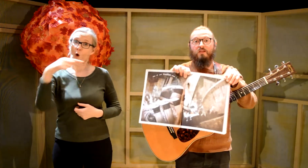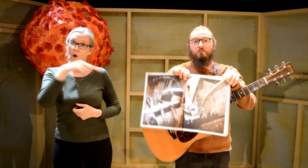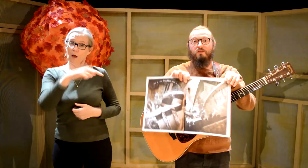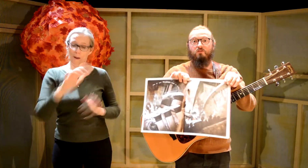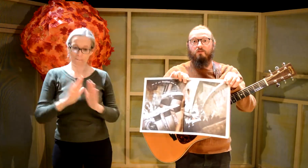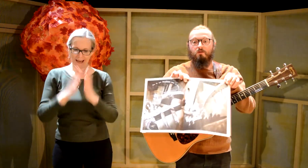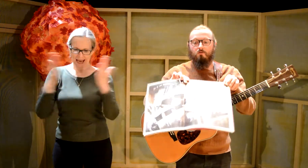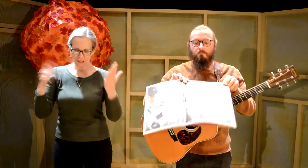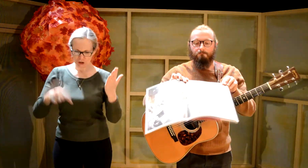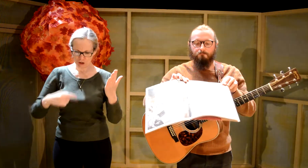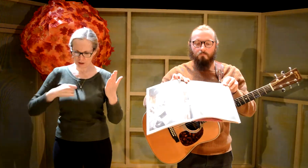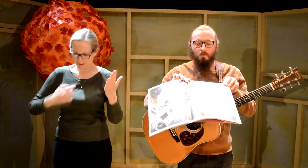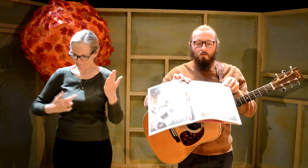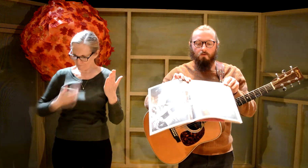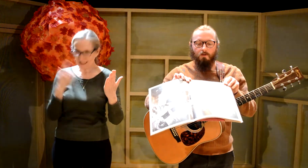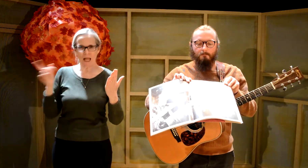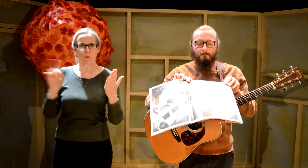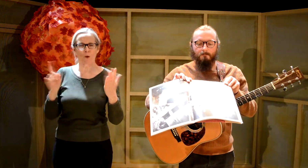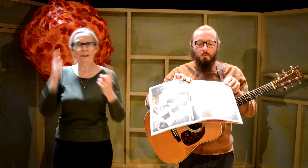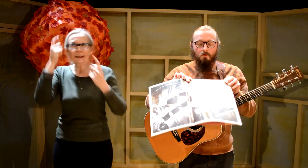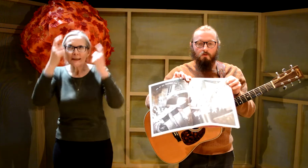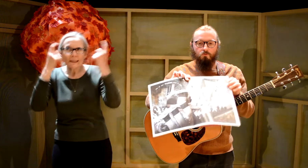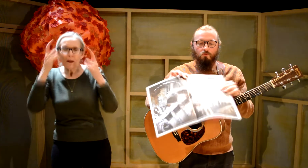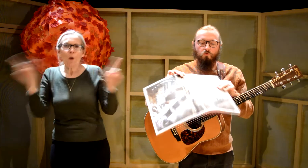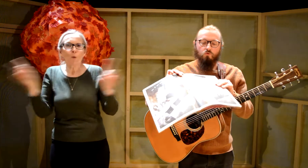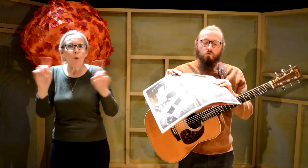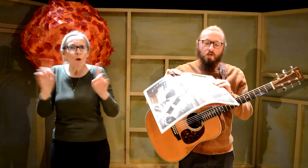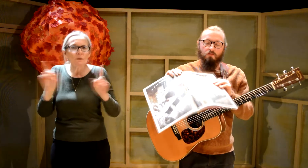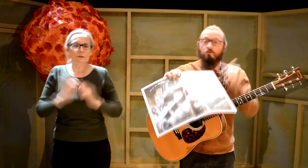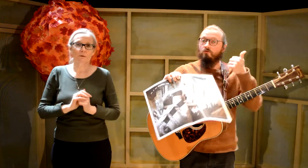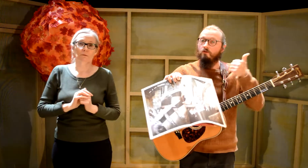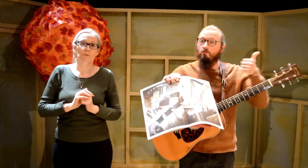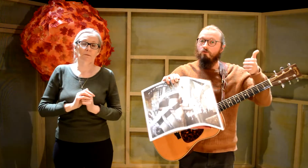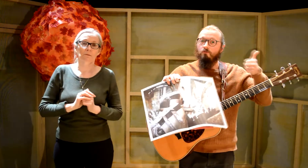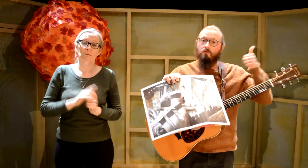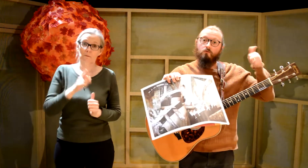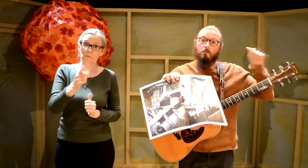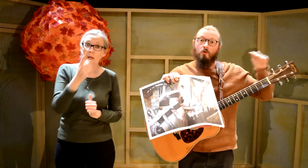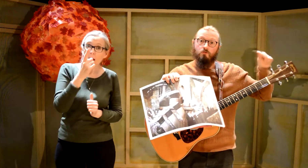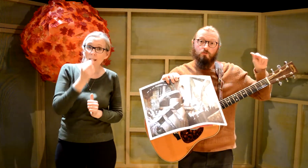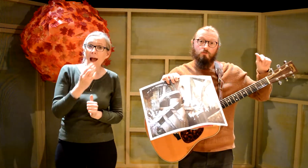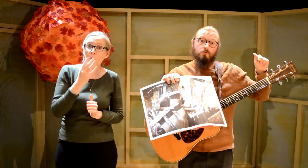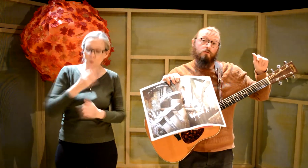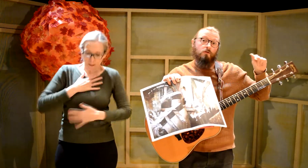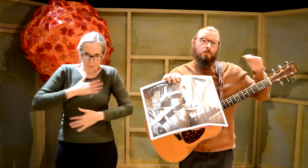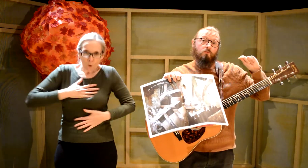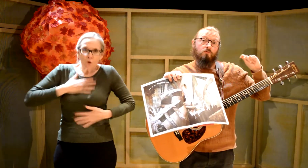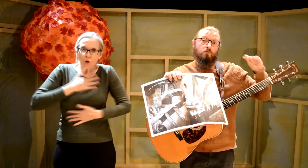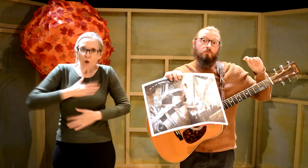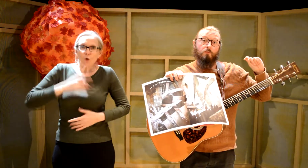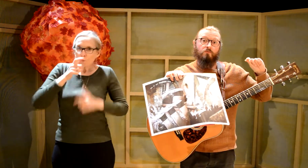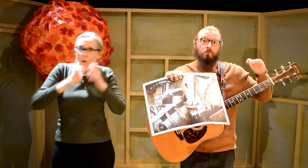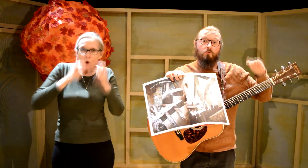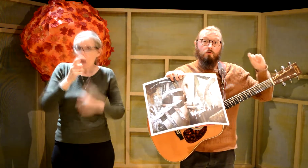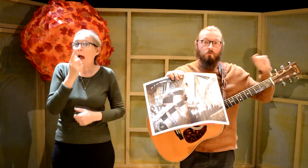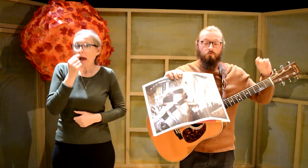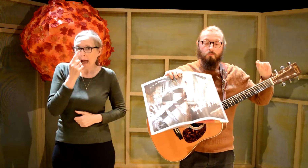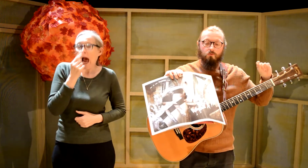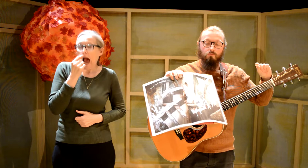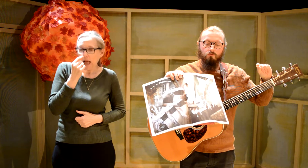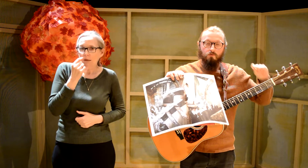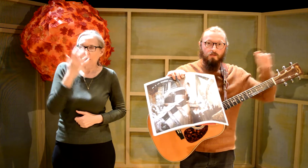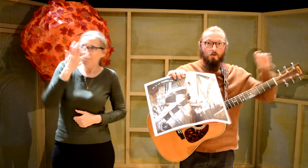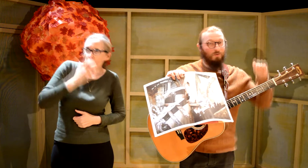this page makes you think of. Okay? So you can still use some of those emotions that we talked about before and